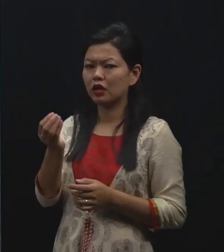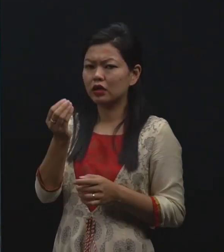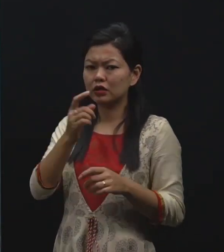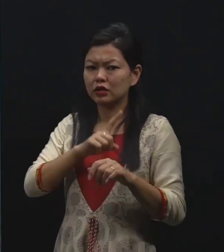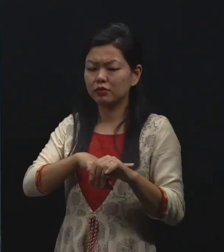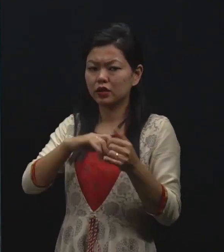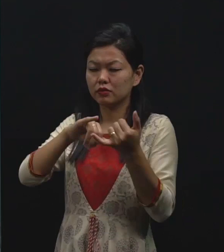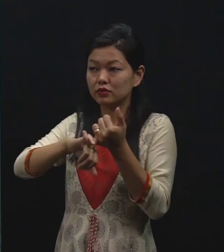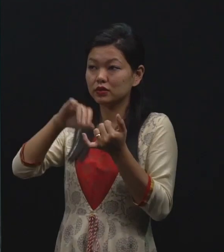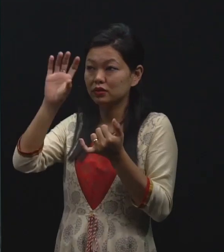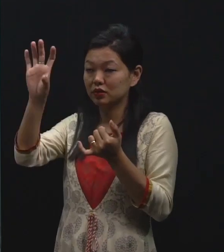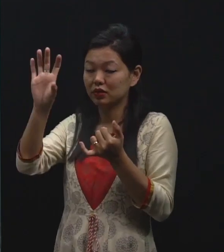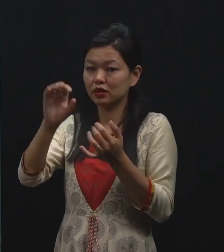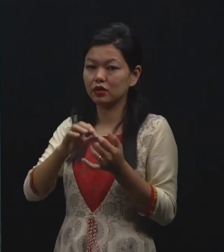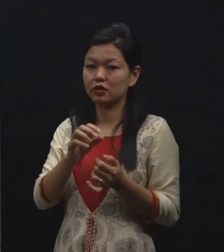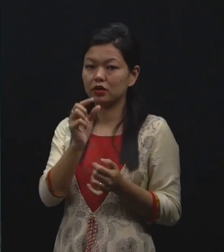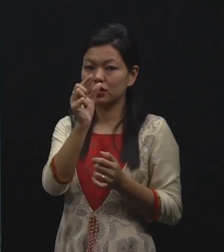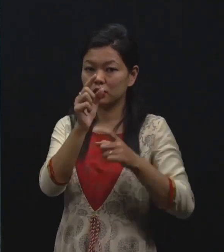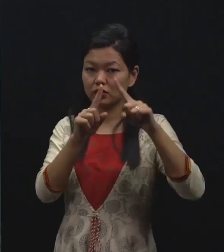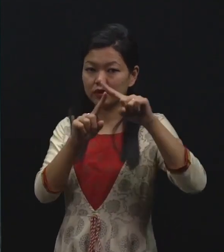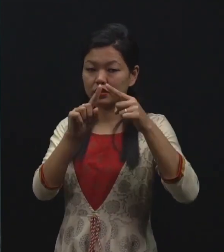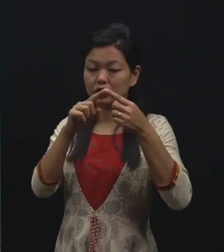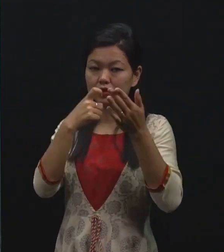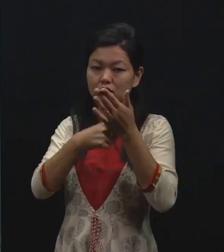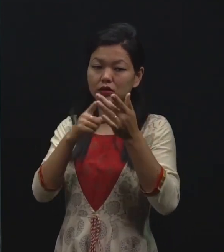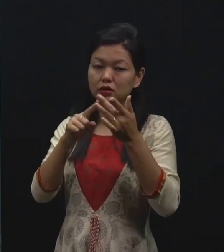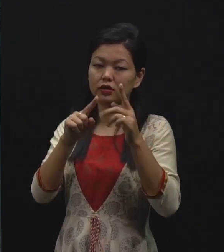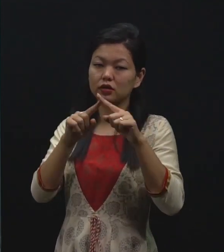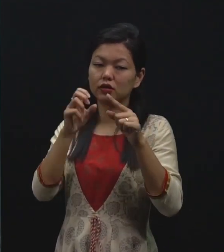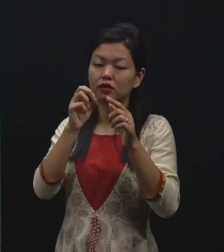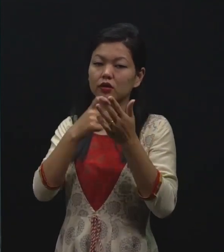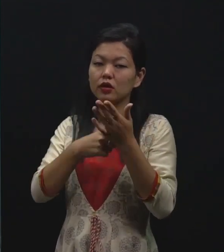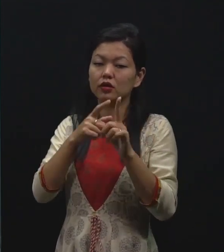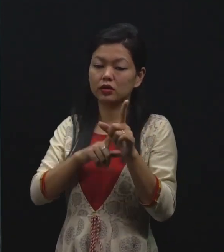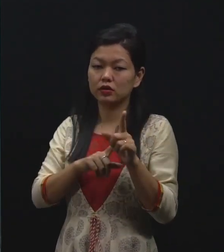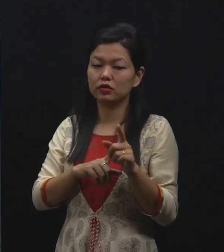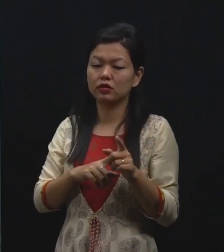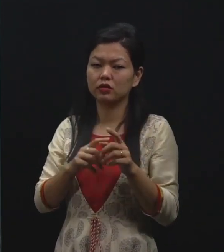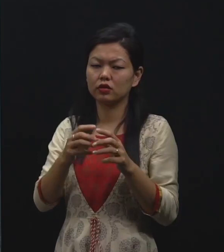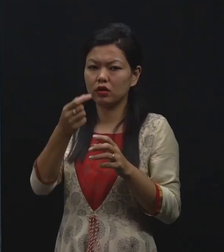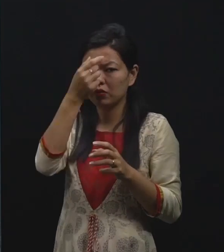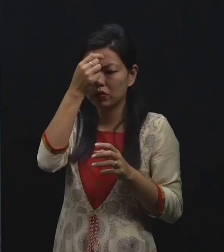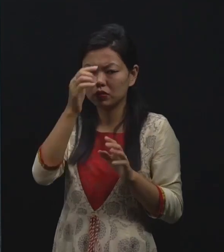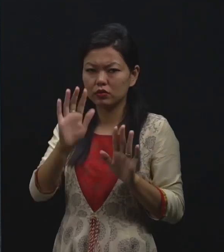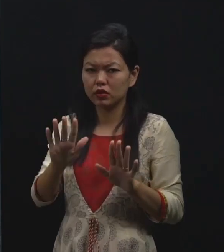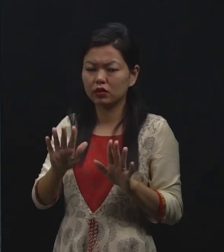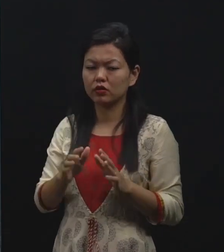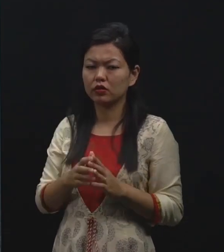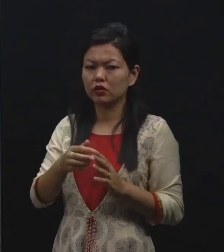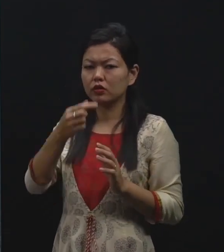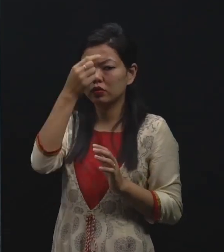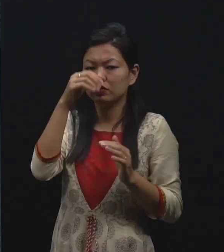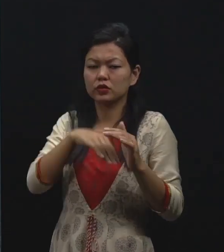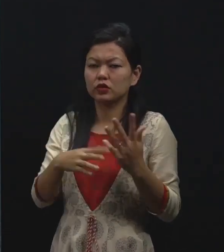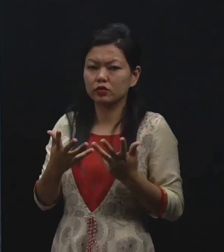territory also come up with some disputes relating to water, relating to power. Okay, so it is the court who used to come